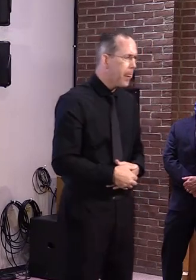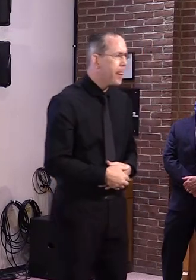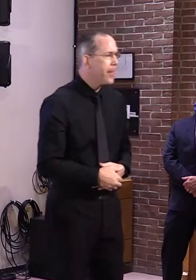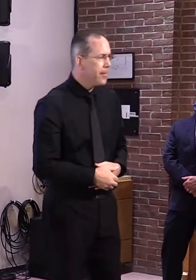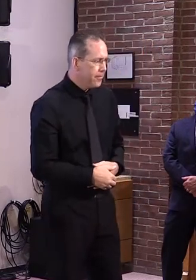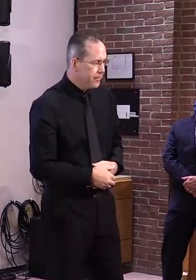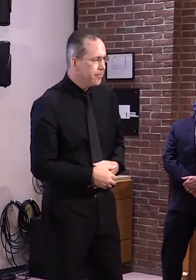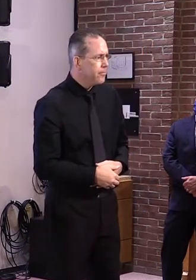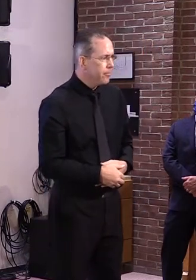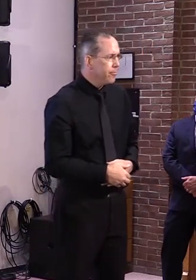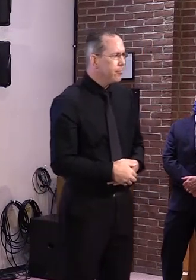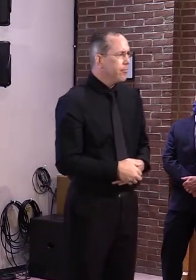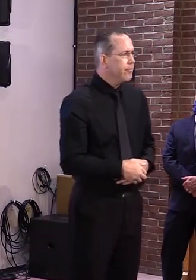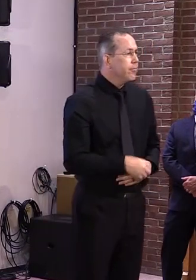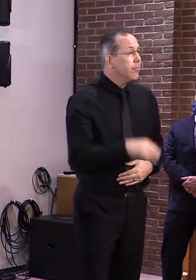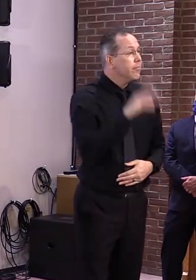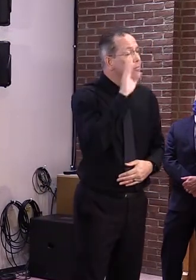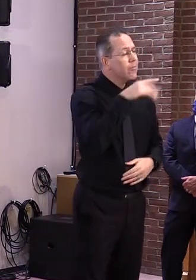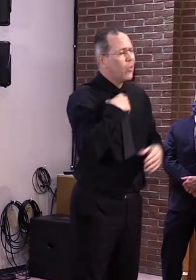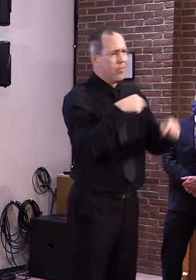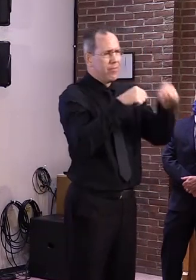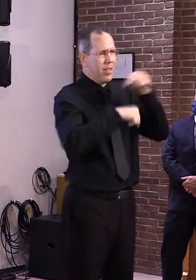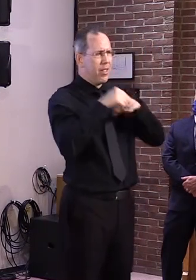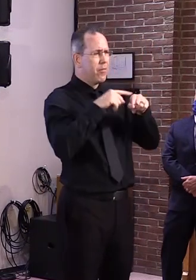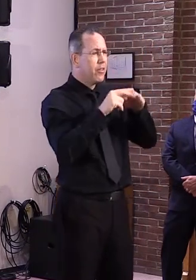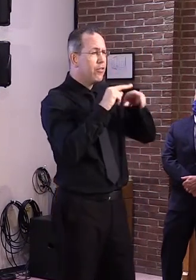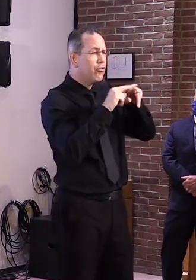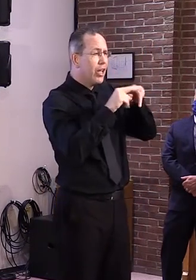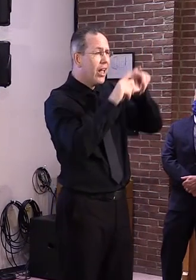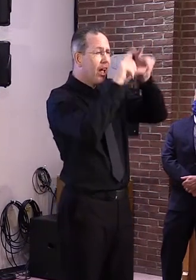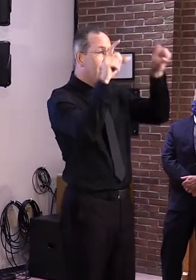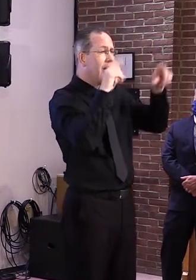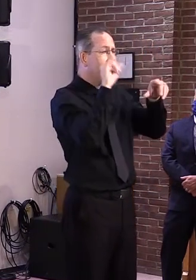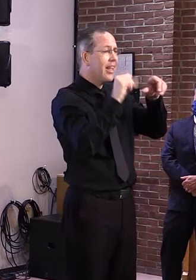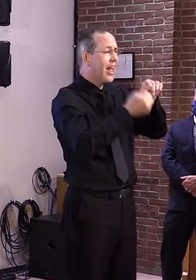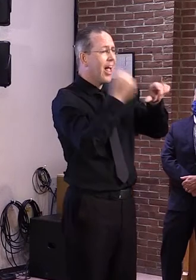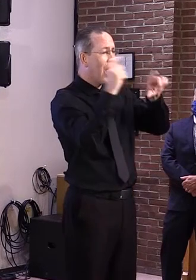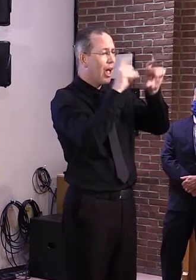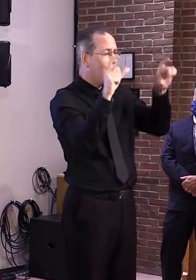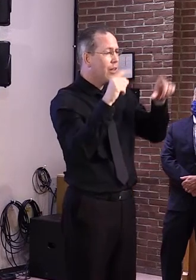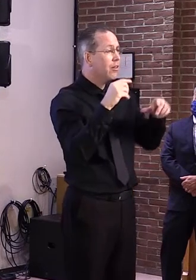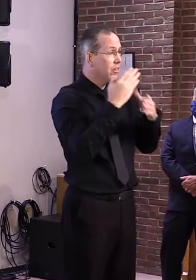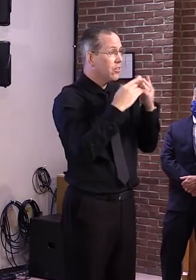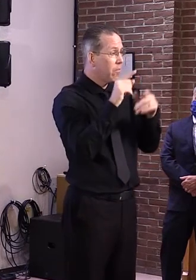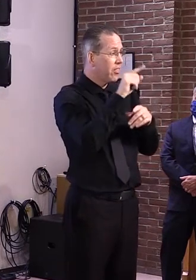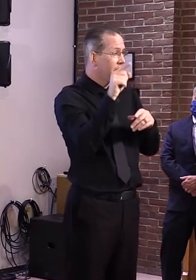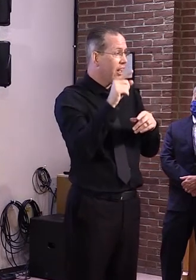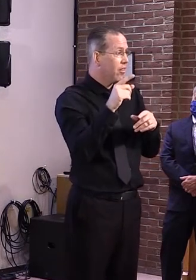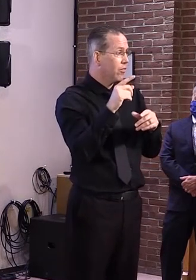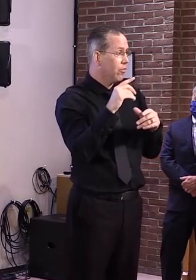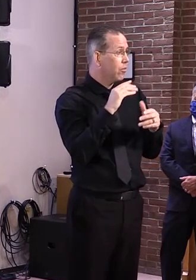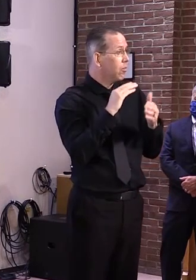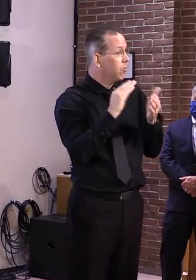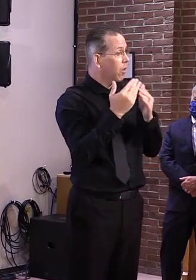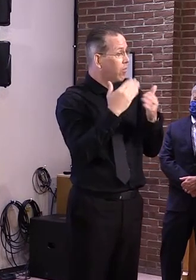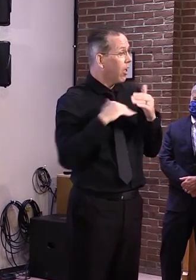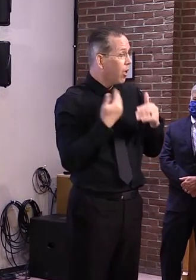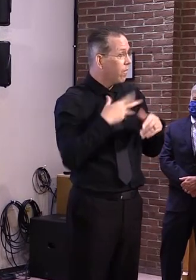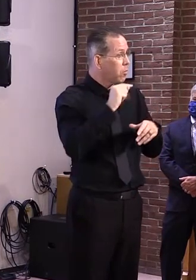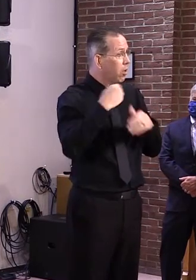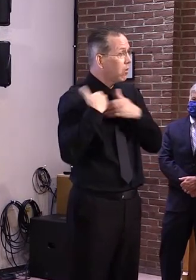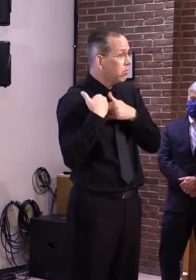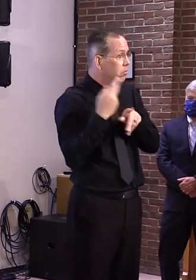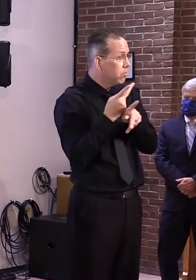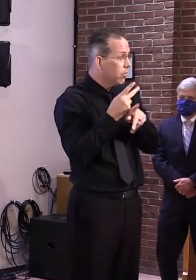state is. So it is under our control, and we certainly could give guidance in that manner. I'm going to read you the